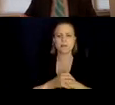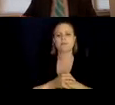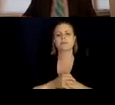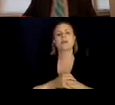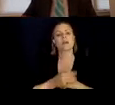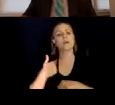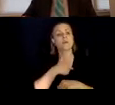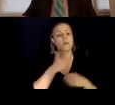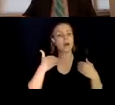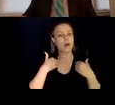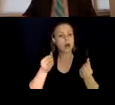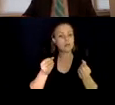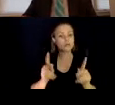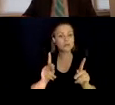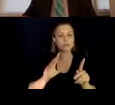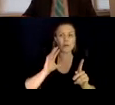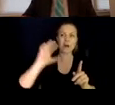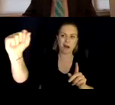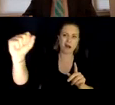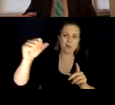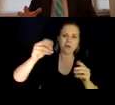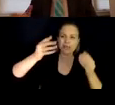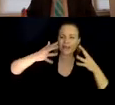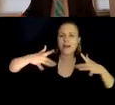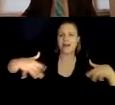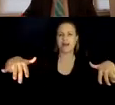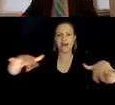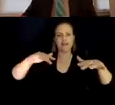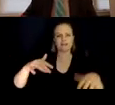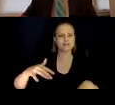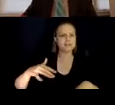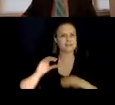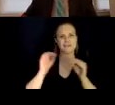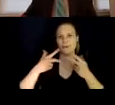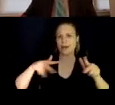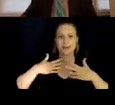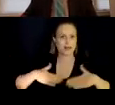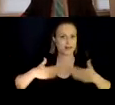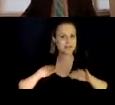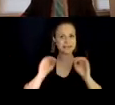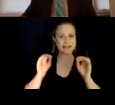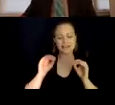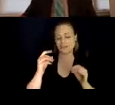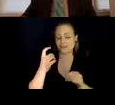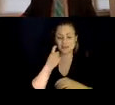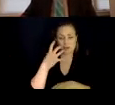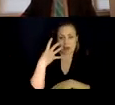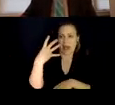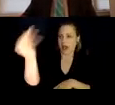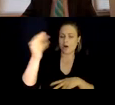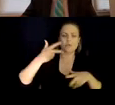got an opportunity to go out into the landscape. I mean, we had no hiking clothes or anything of that, so we just went out and